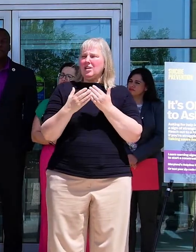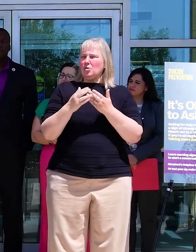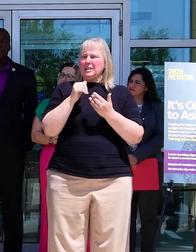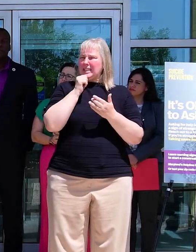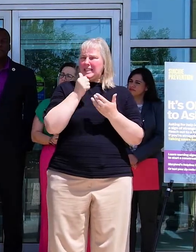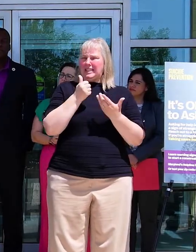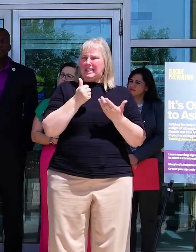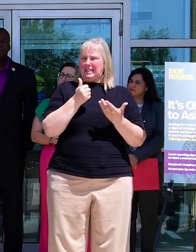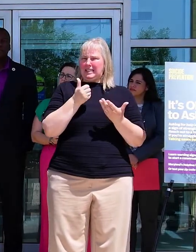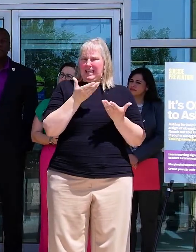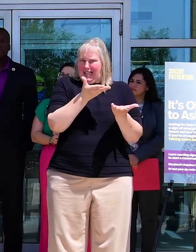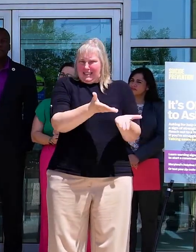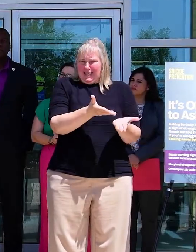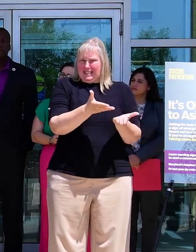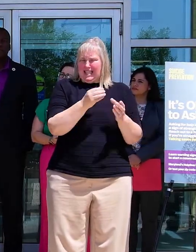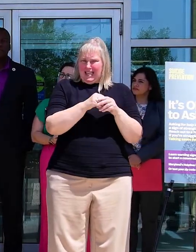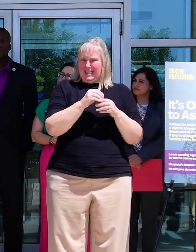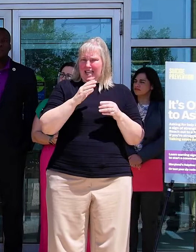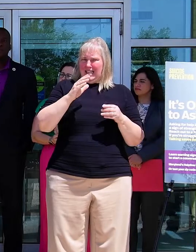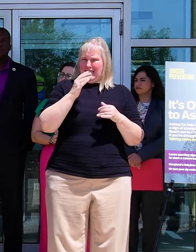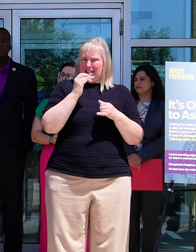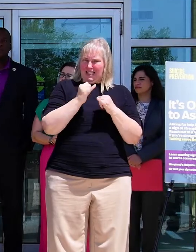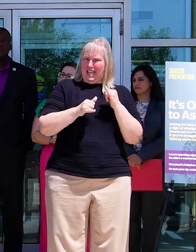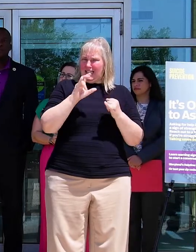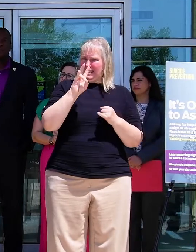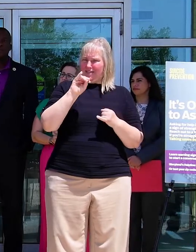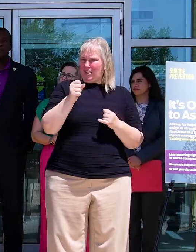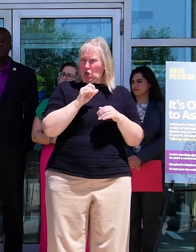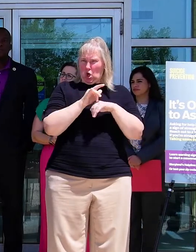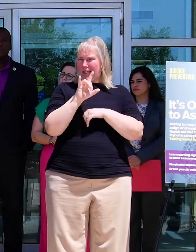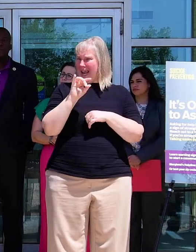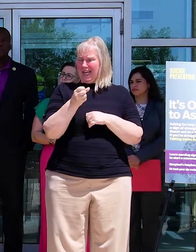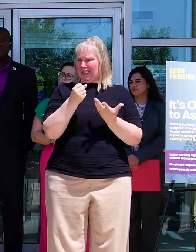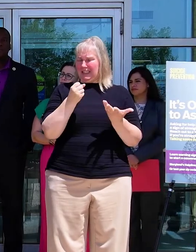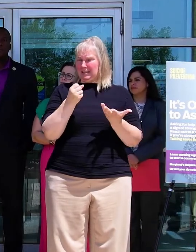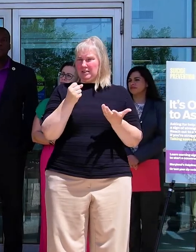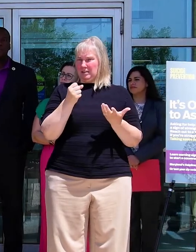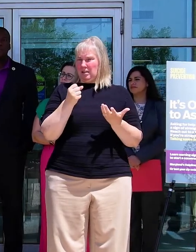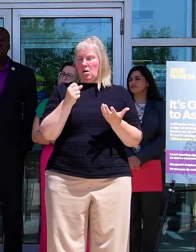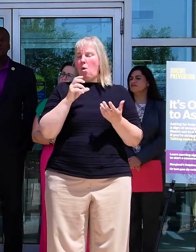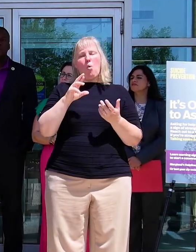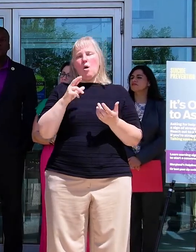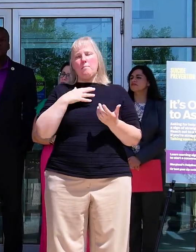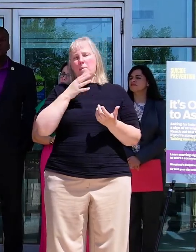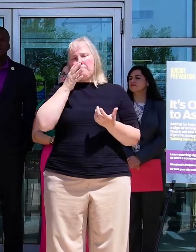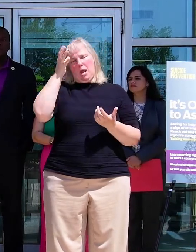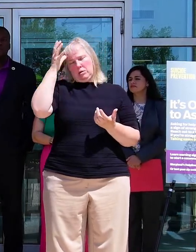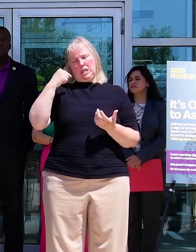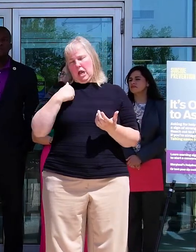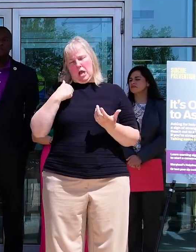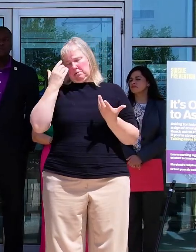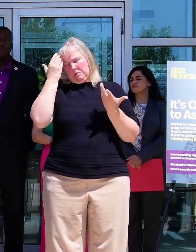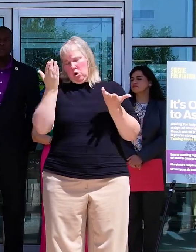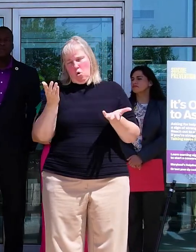80s, or my parents and I weren't aware of them. We didn't really know where to look either.